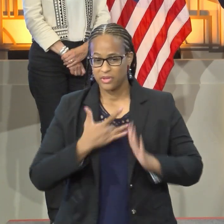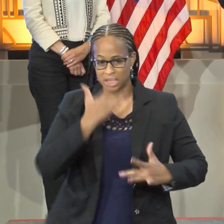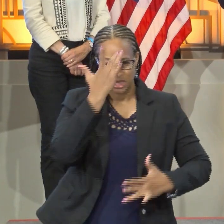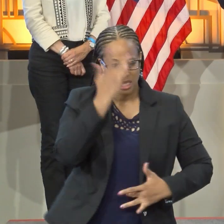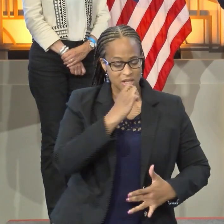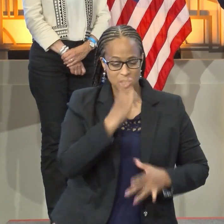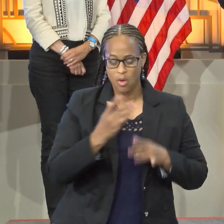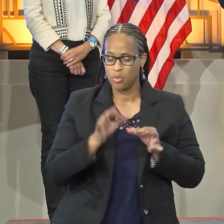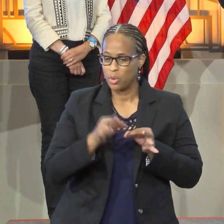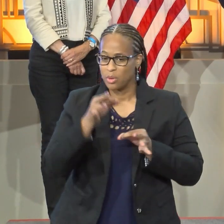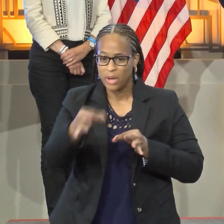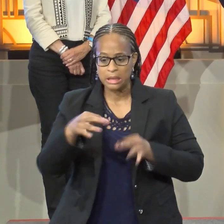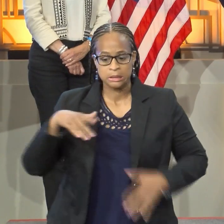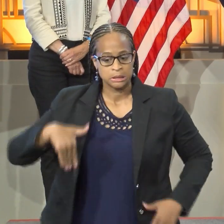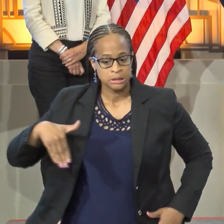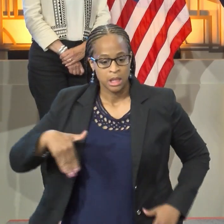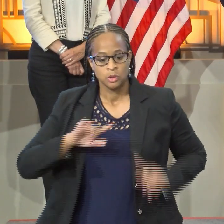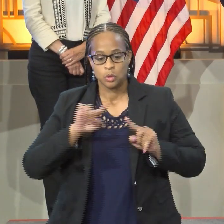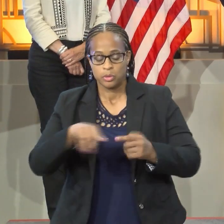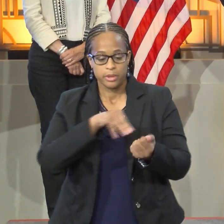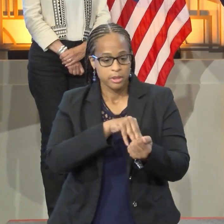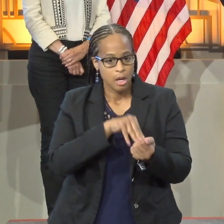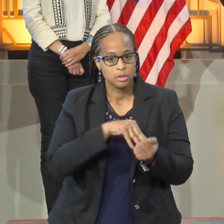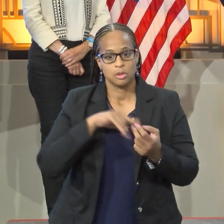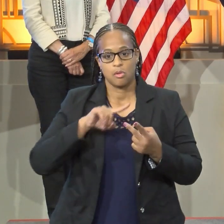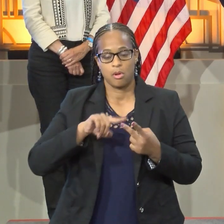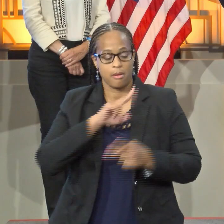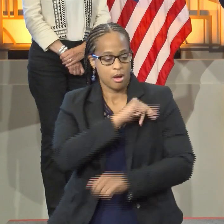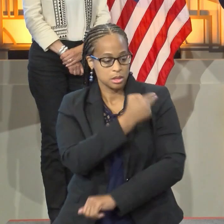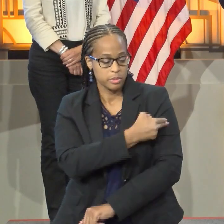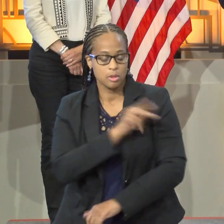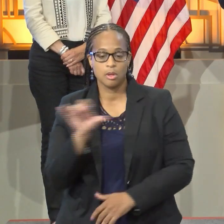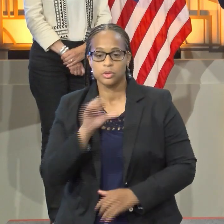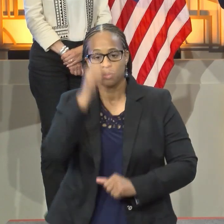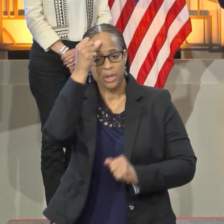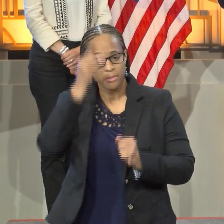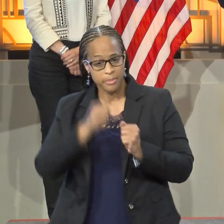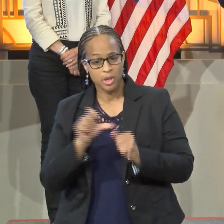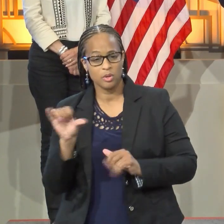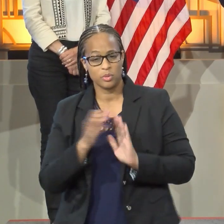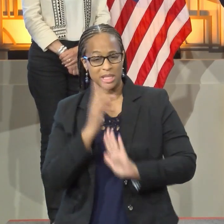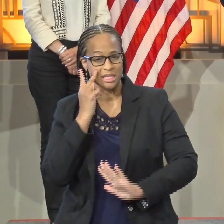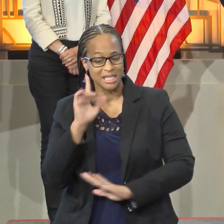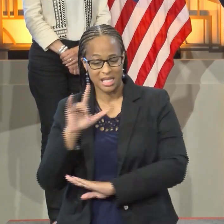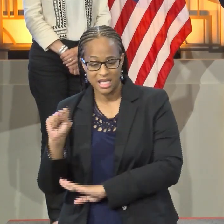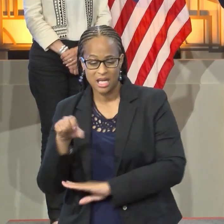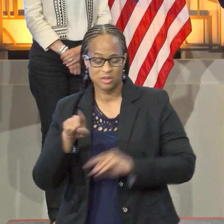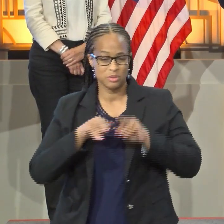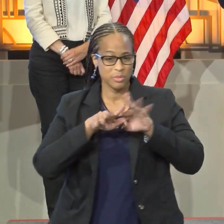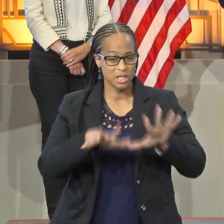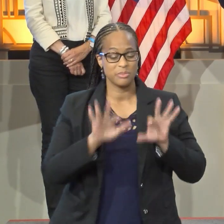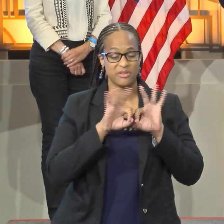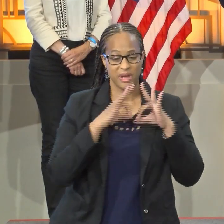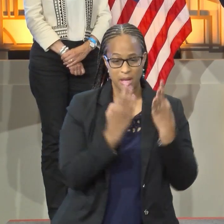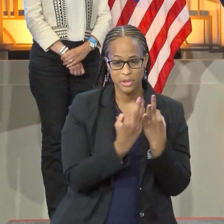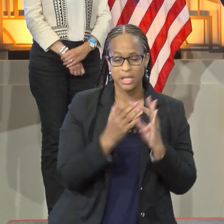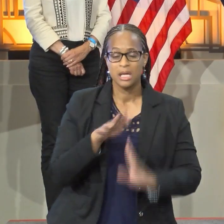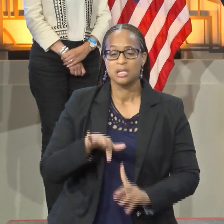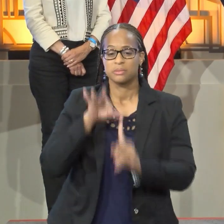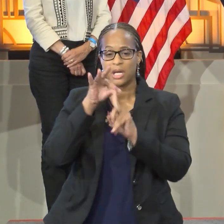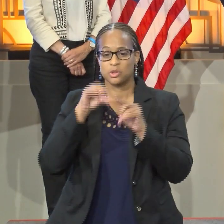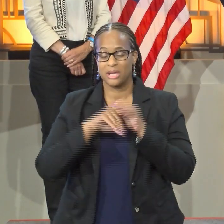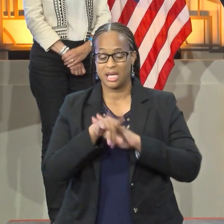wait until it's too late to go to your doctor or the hospital. Also be mindful that we are seeing cases being spread amongst family,